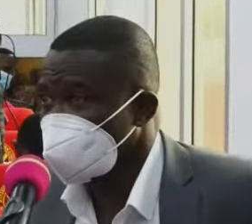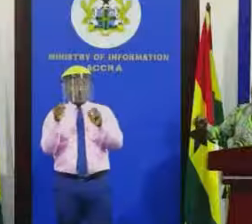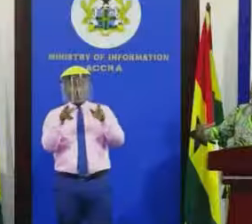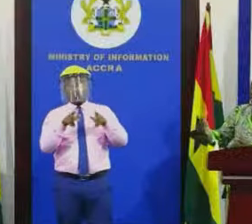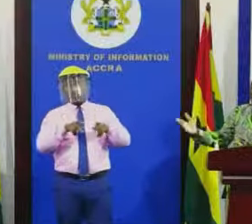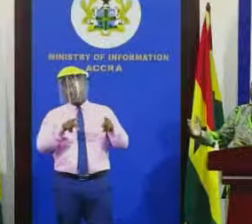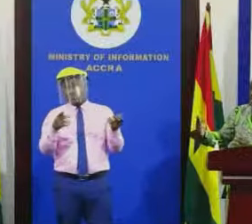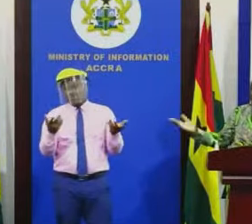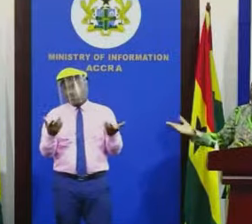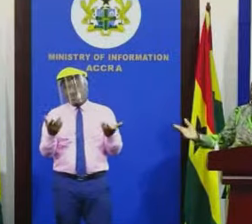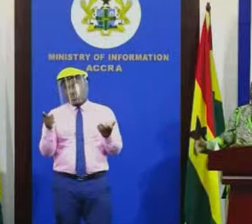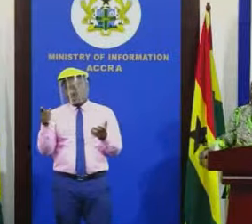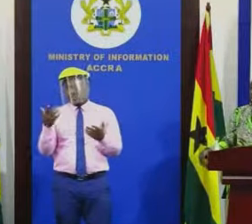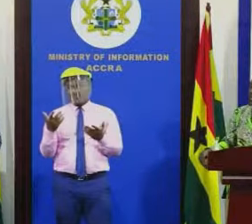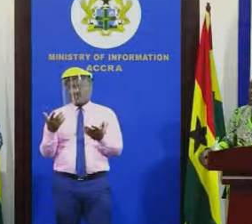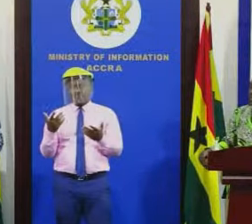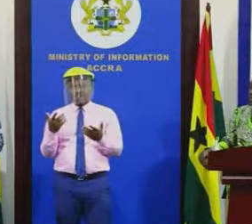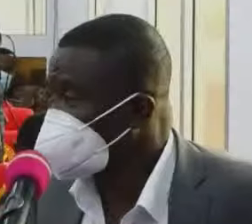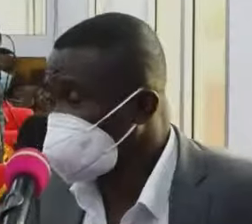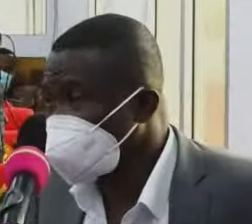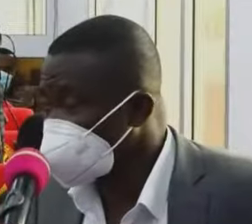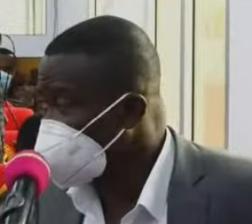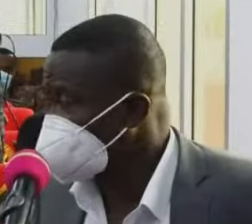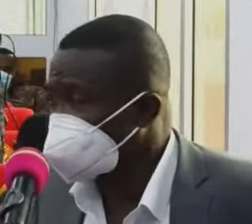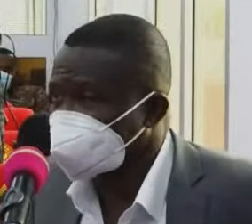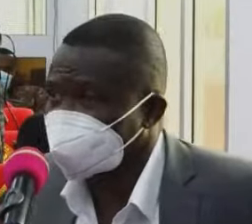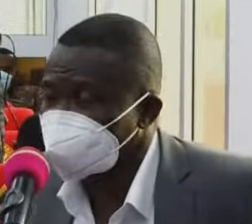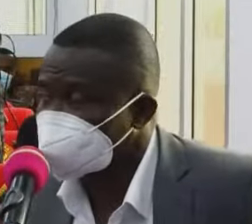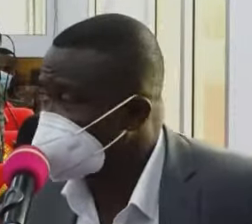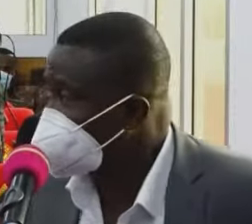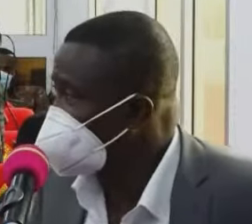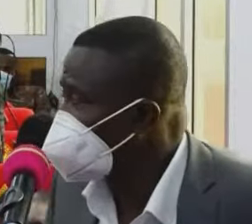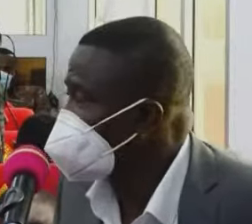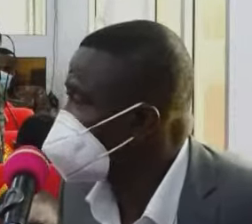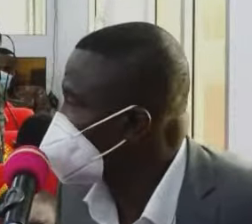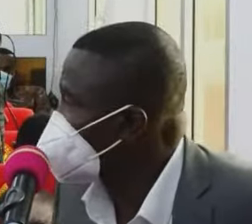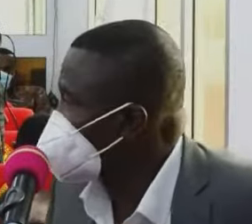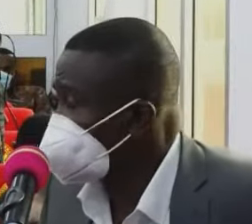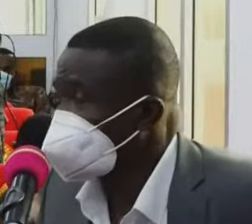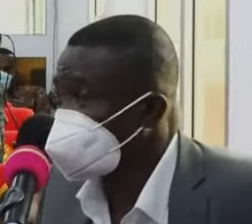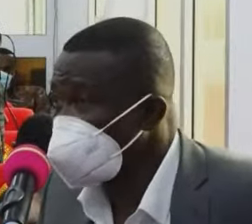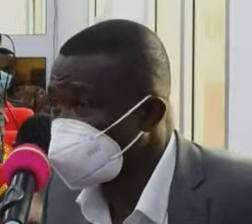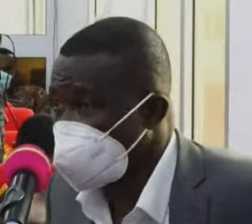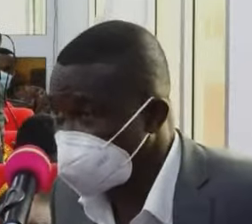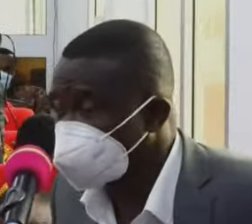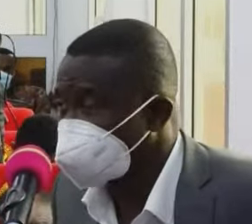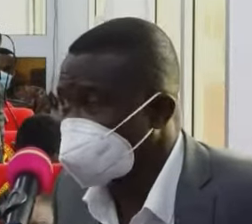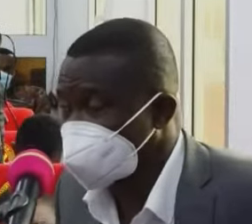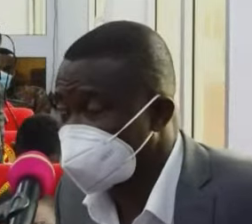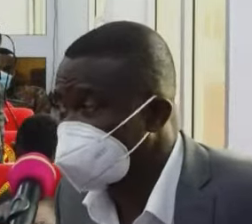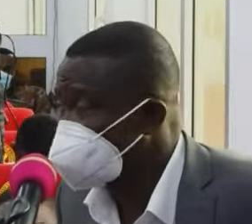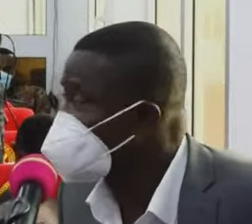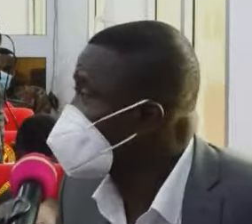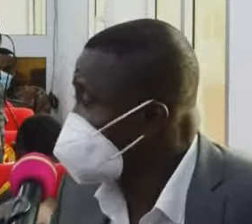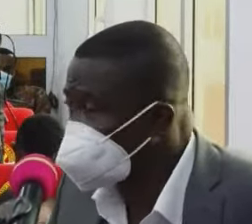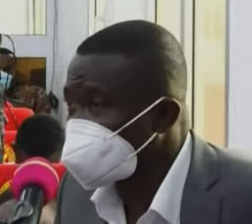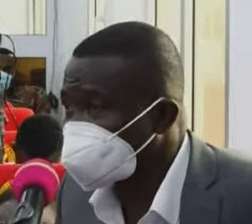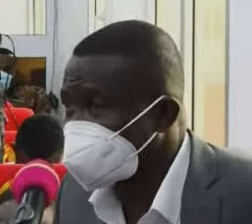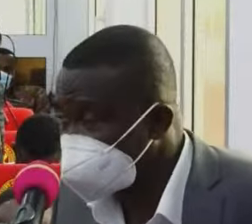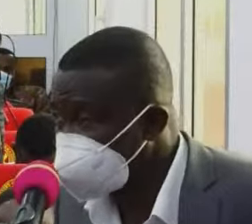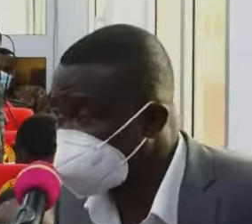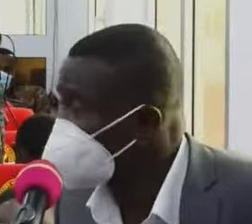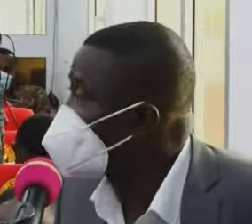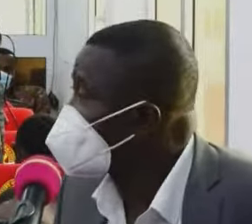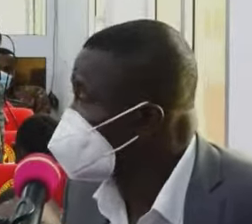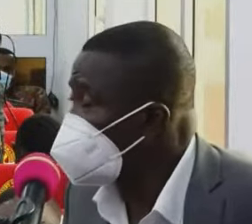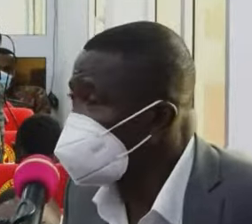when you concluded your investigation, well, we concluded the investigation and we realized, as I summarized earlier, that there were some weak pipes that came in, that